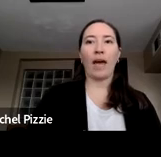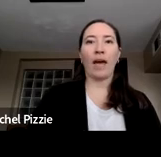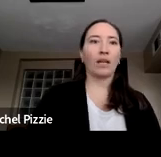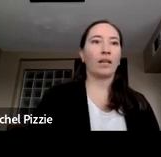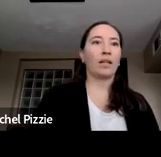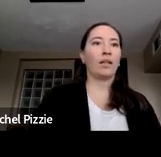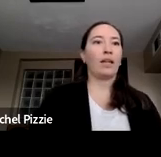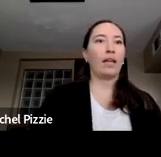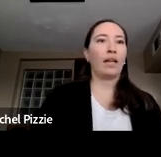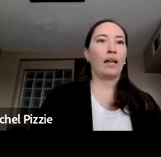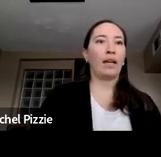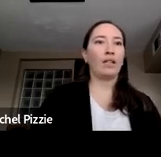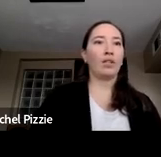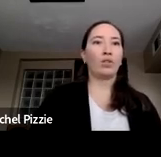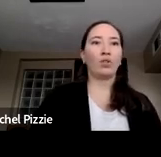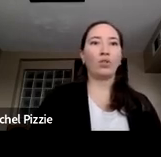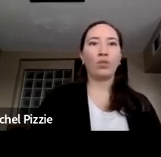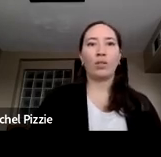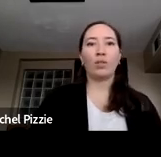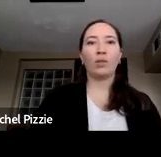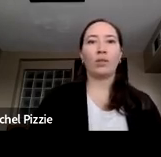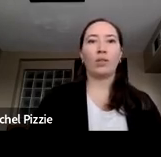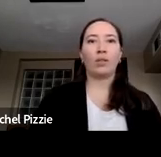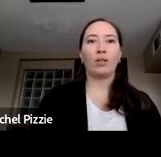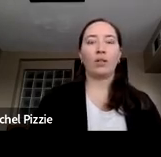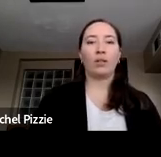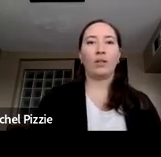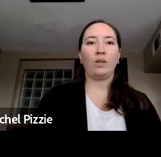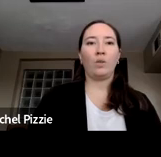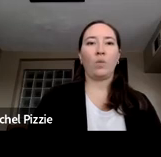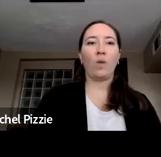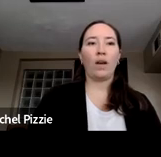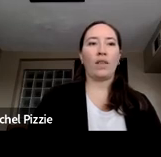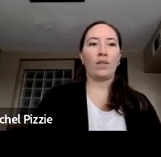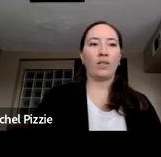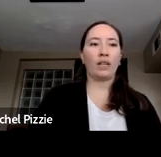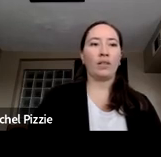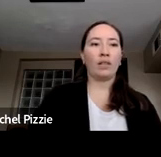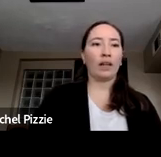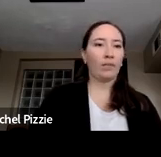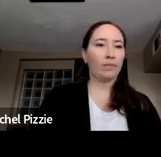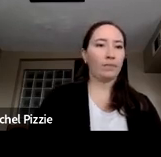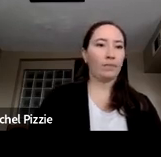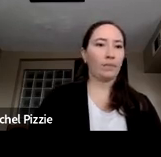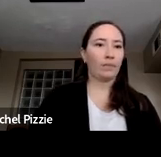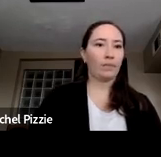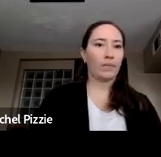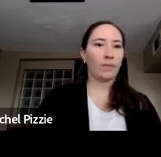transition back and show you what those data look like.